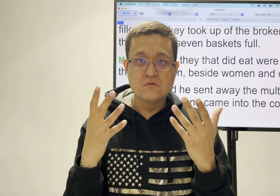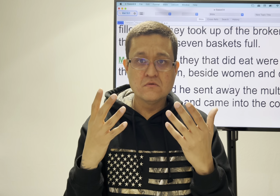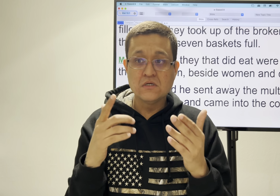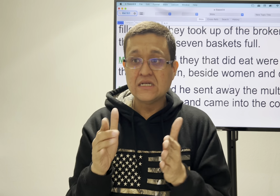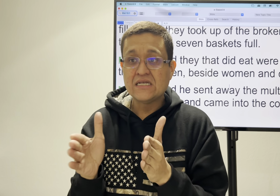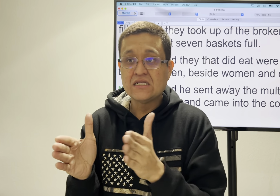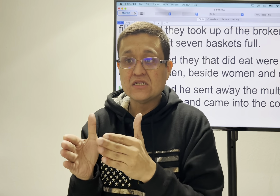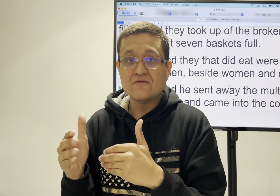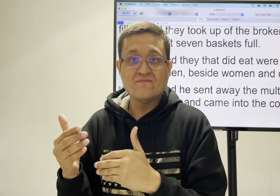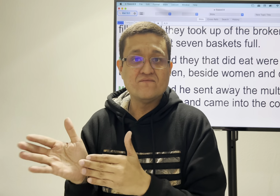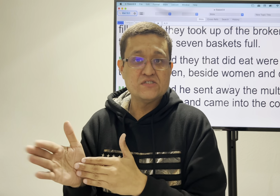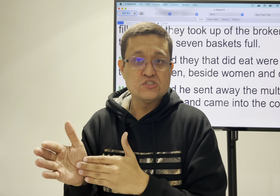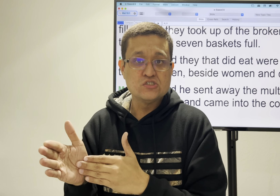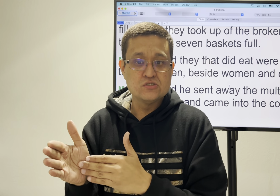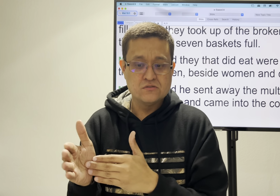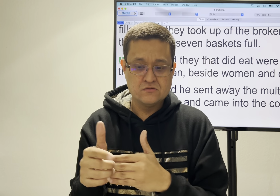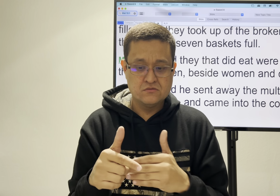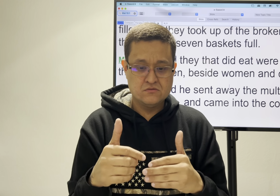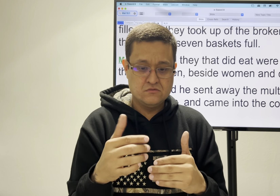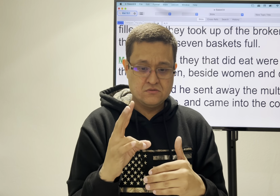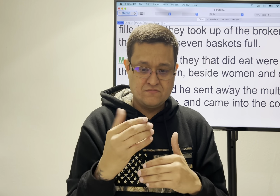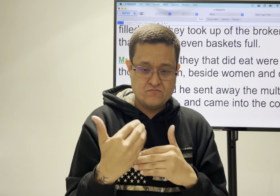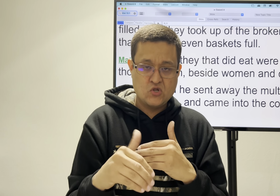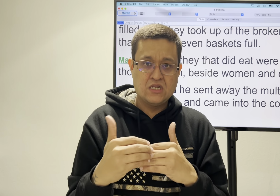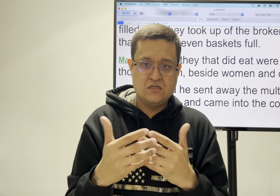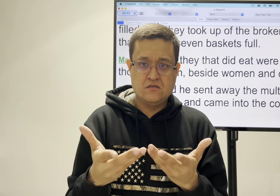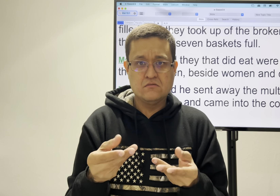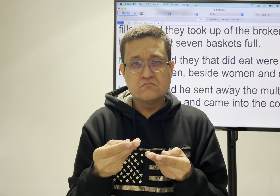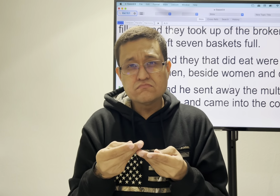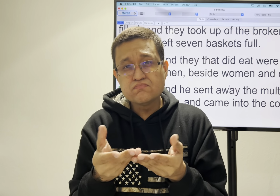It just says he has 7 loaves. It doesn't say how big or how small.